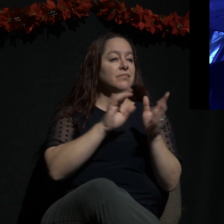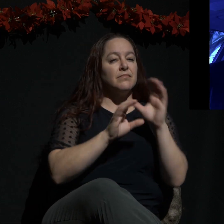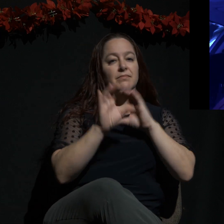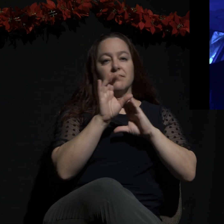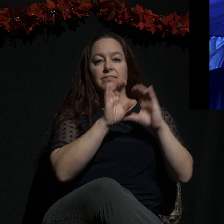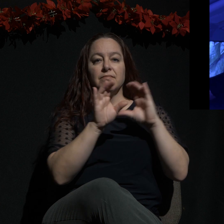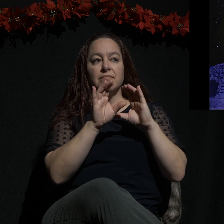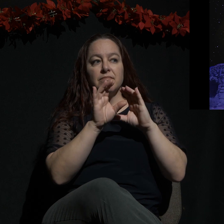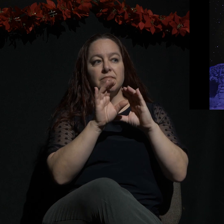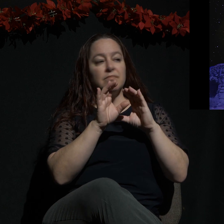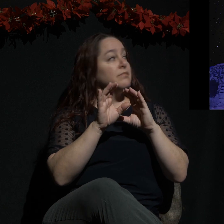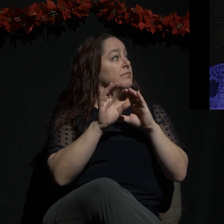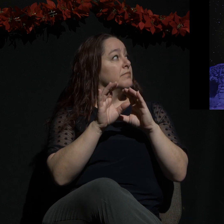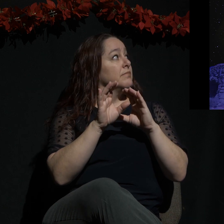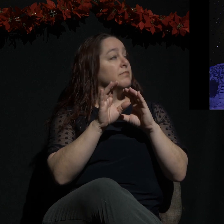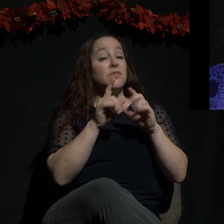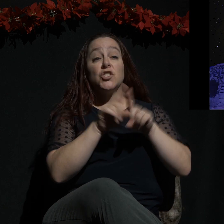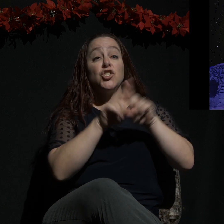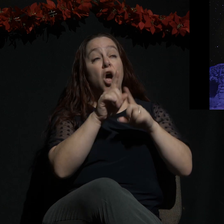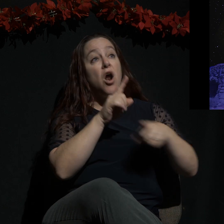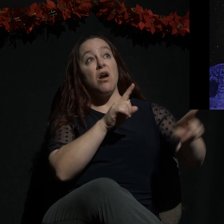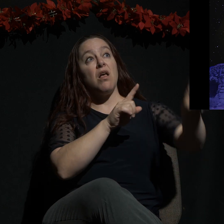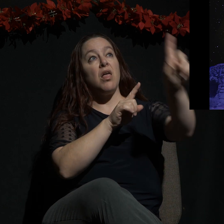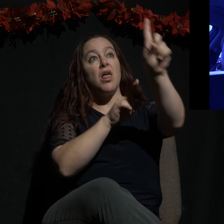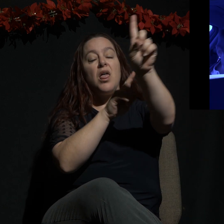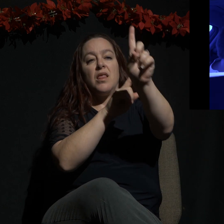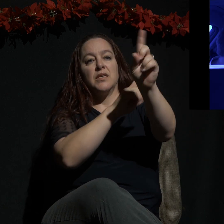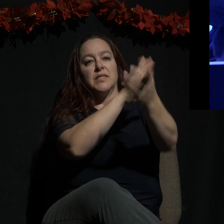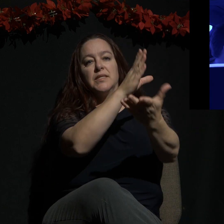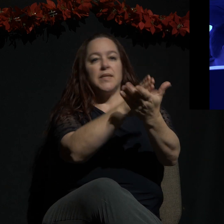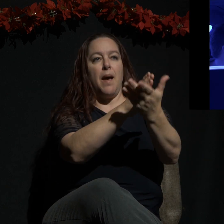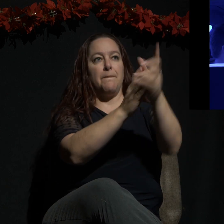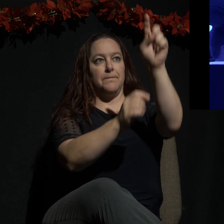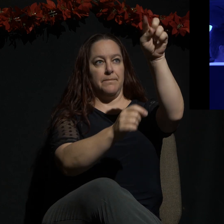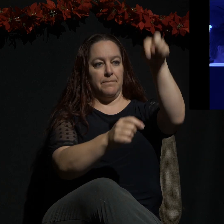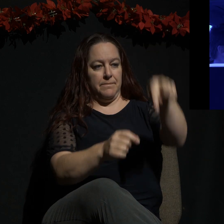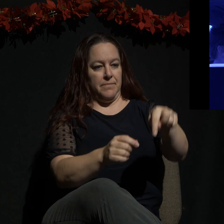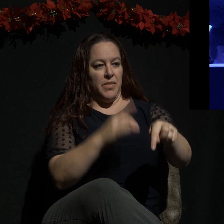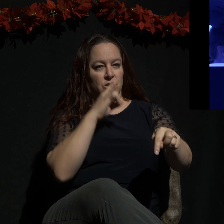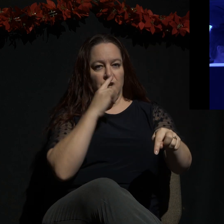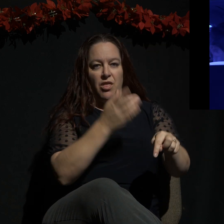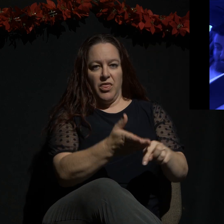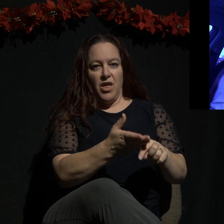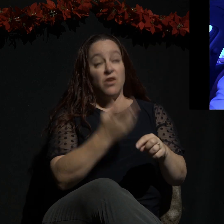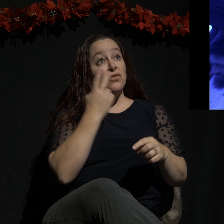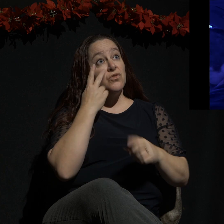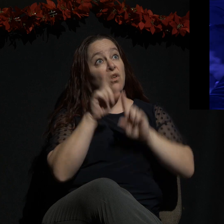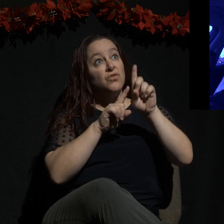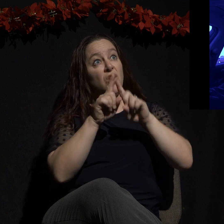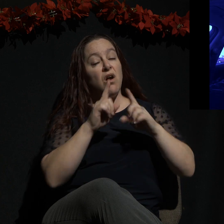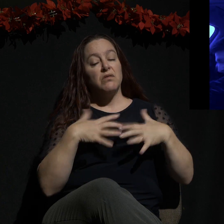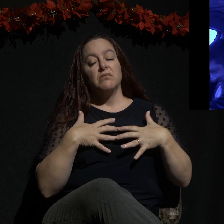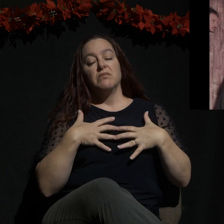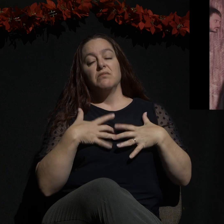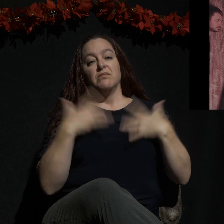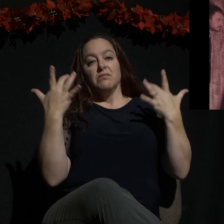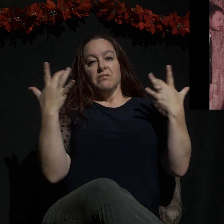when it rose went ahead of them until it stopped over the place where the child was. When they saw the star, they were